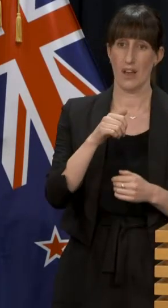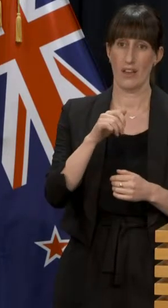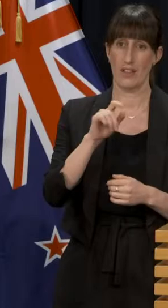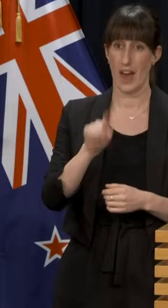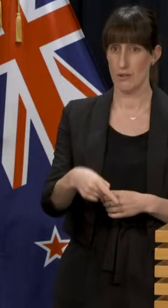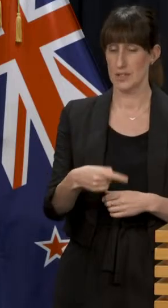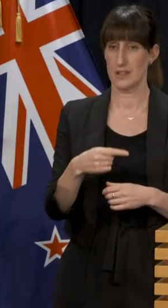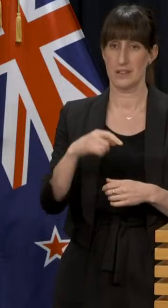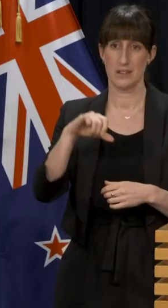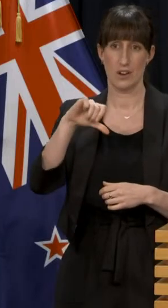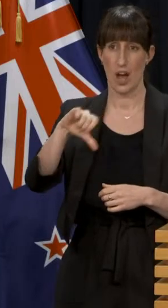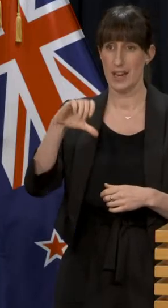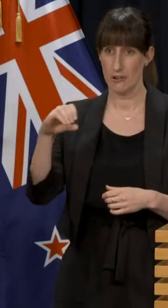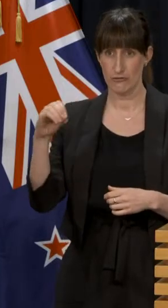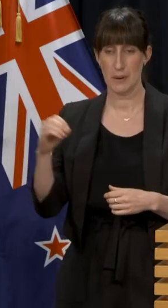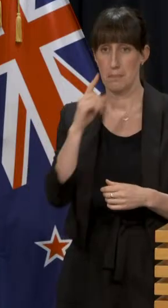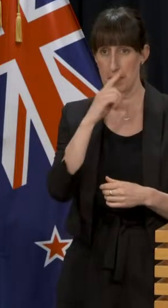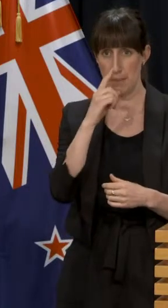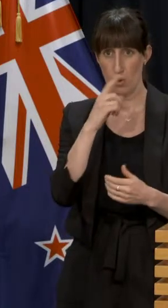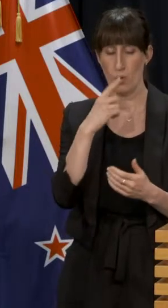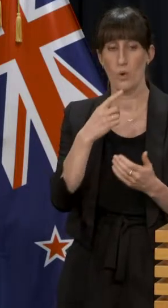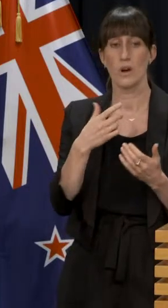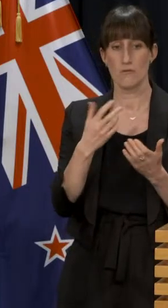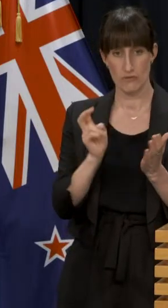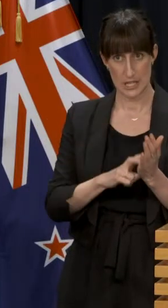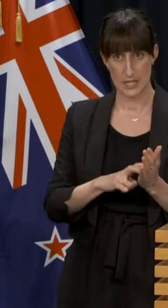627,900. The number of posters at